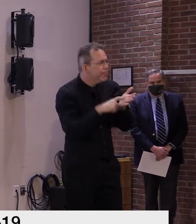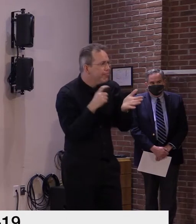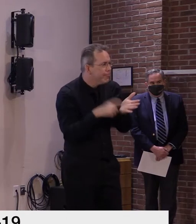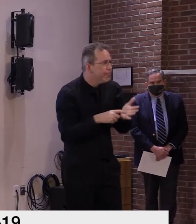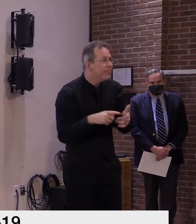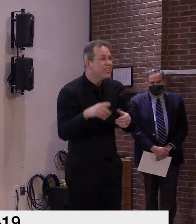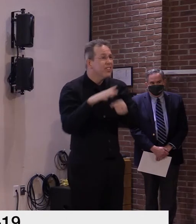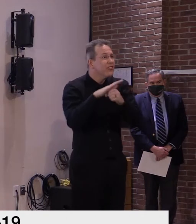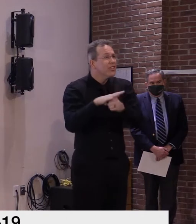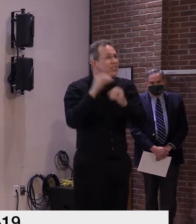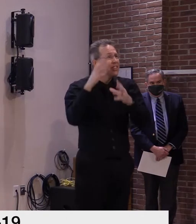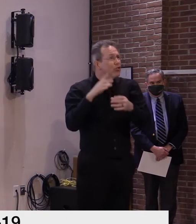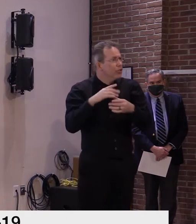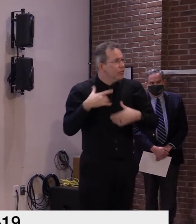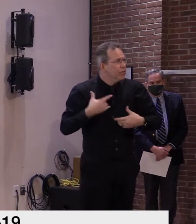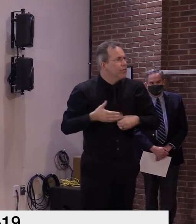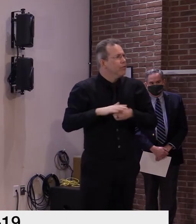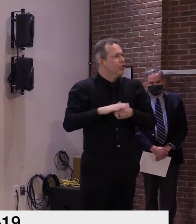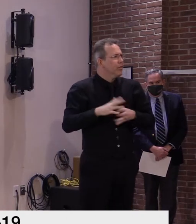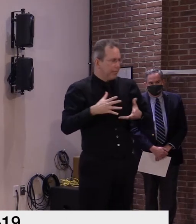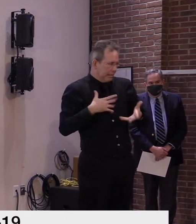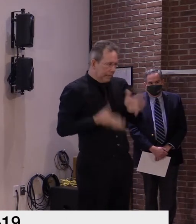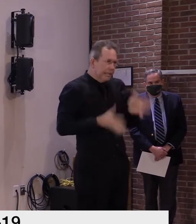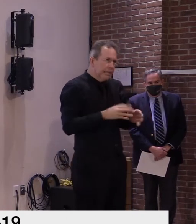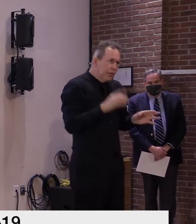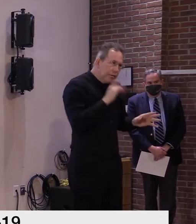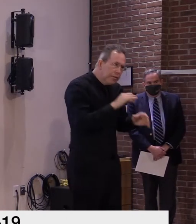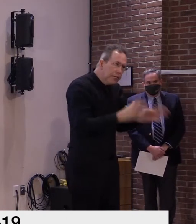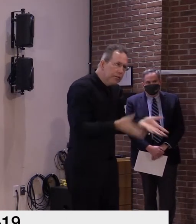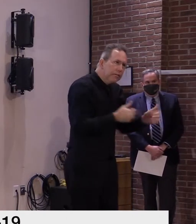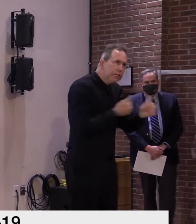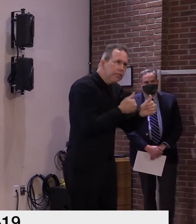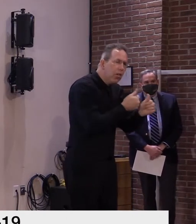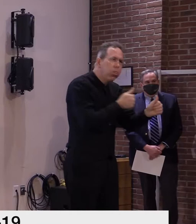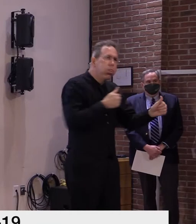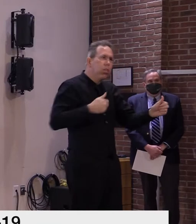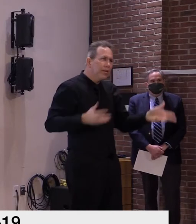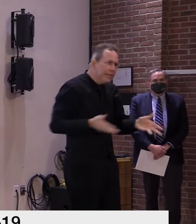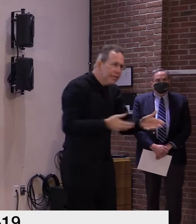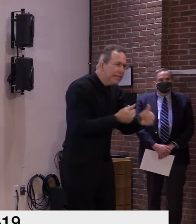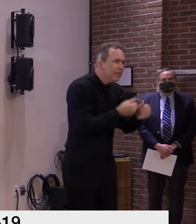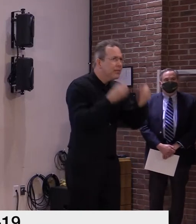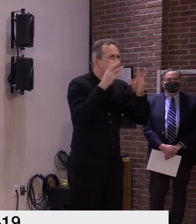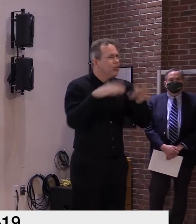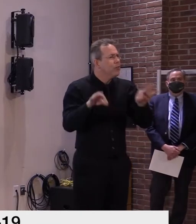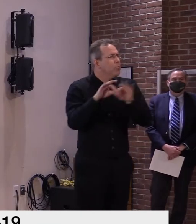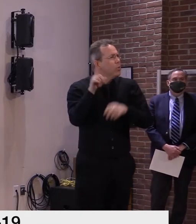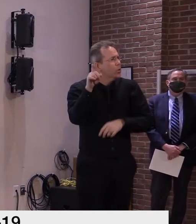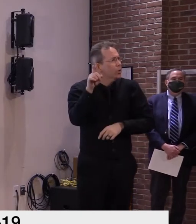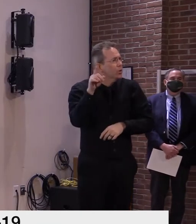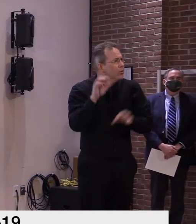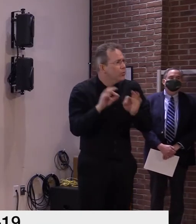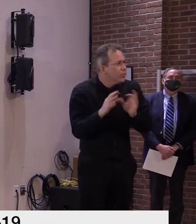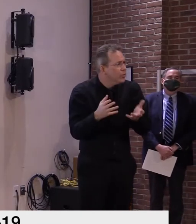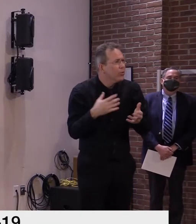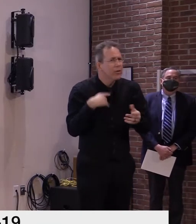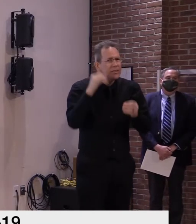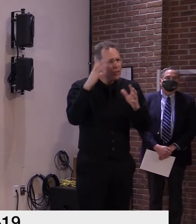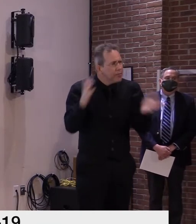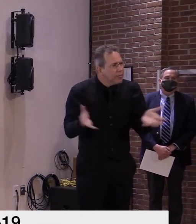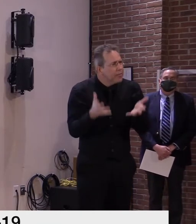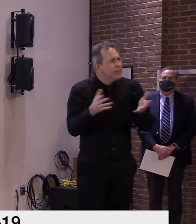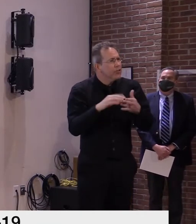well-being. Educators are critical to creating an environment where children can thrive, where they can build resilience,